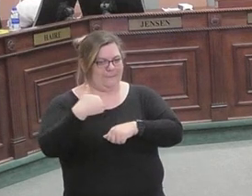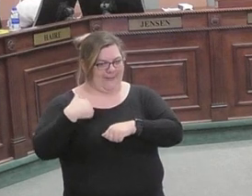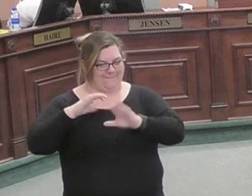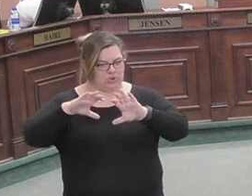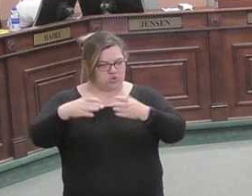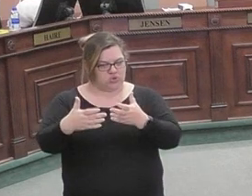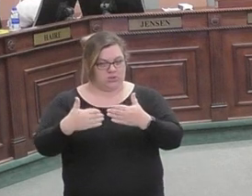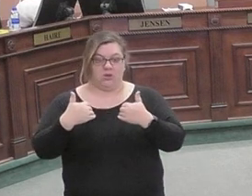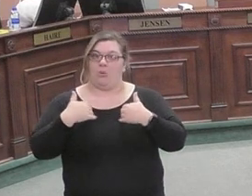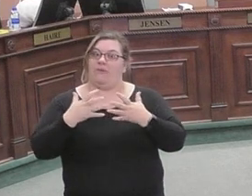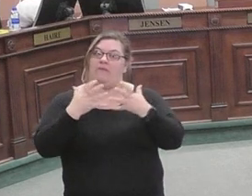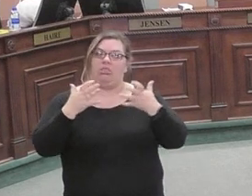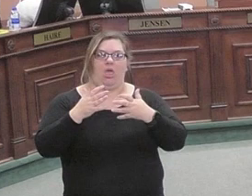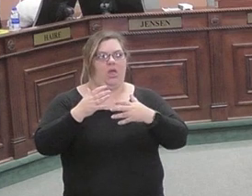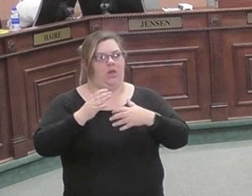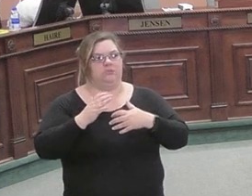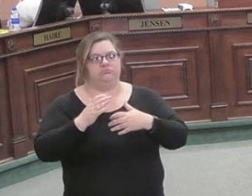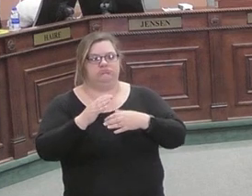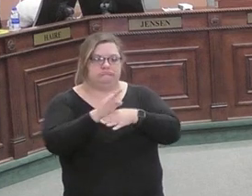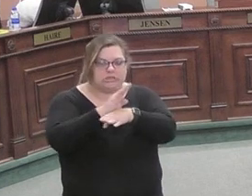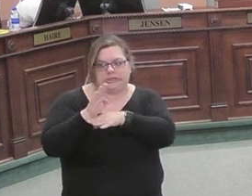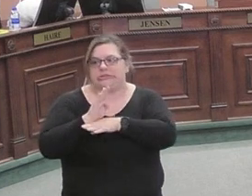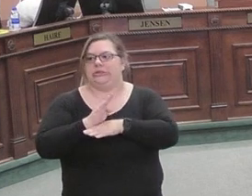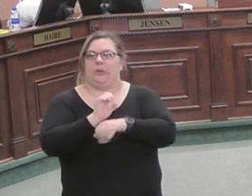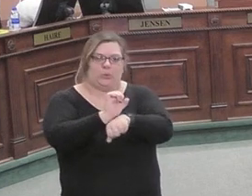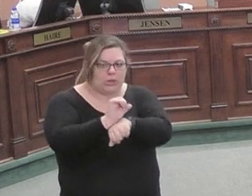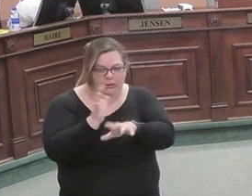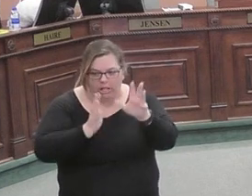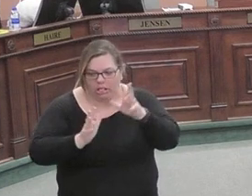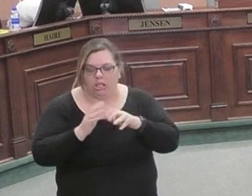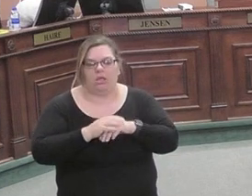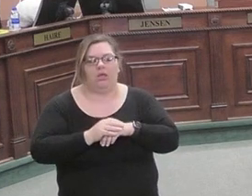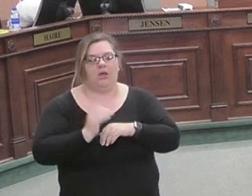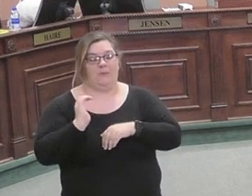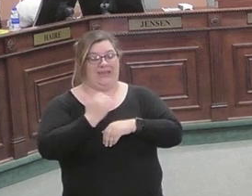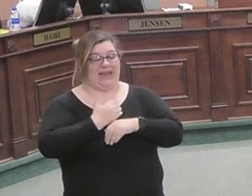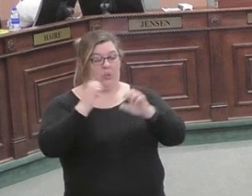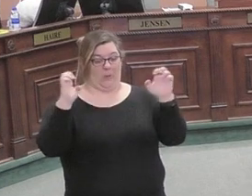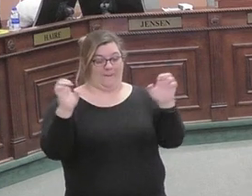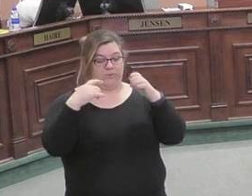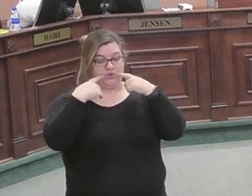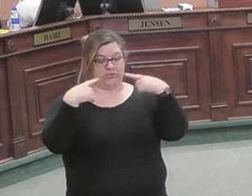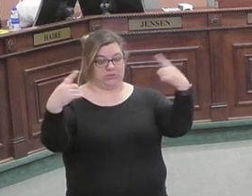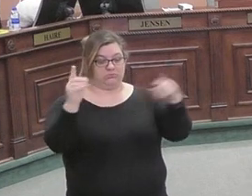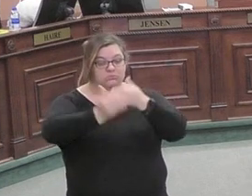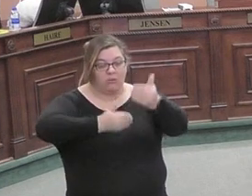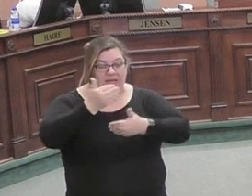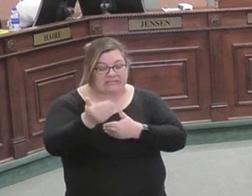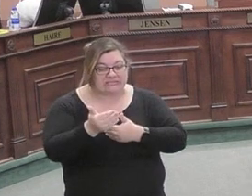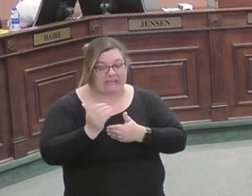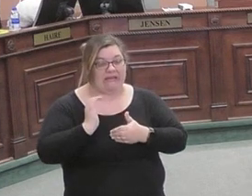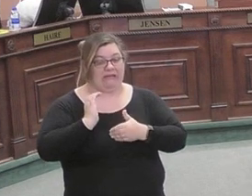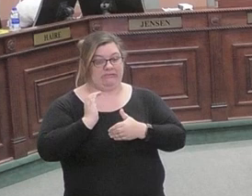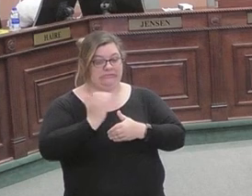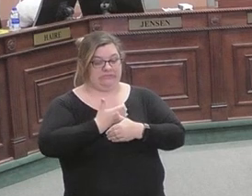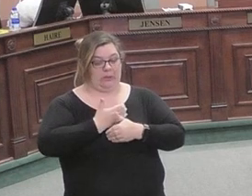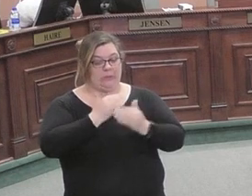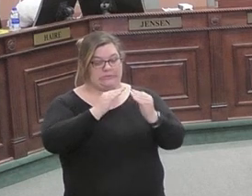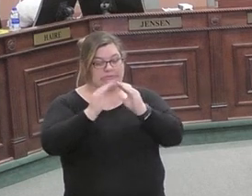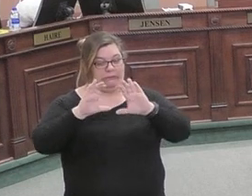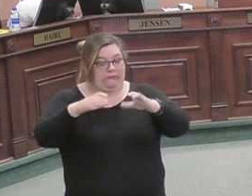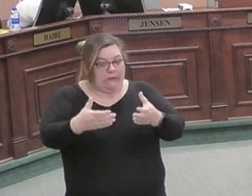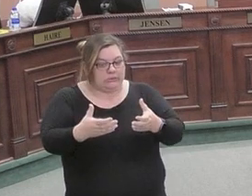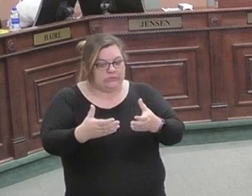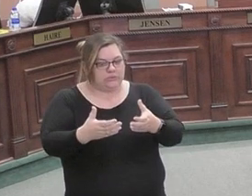on our plates. But, you know, our emergency declaration process, the city council allows you